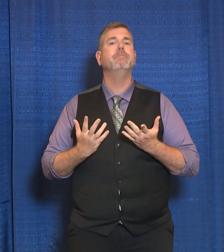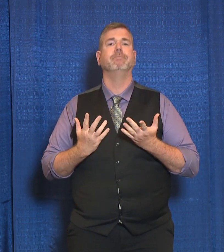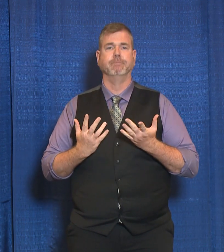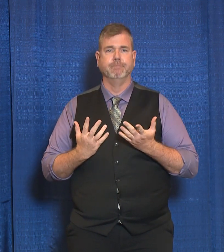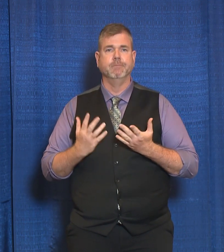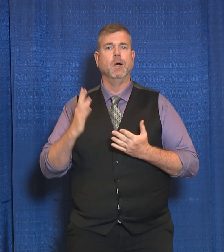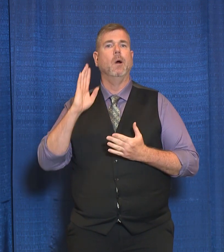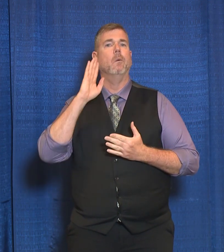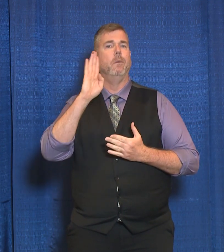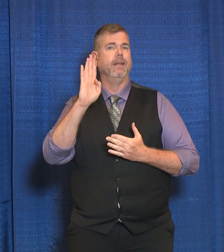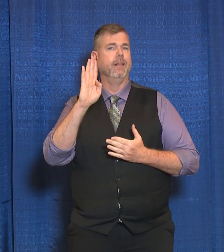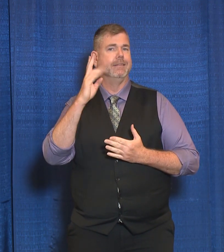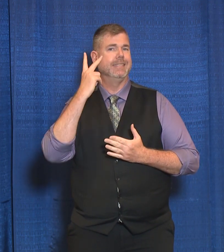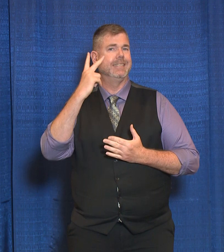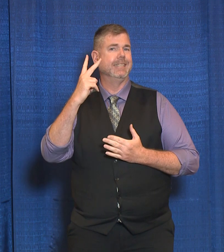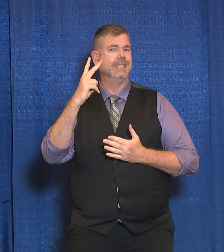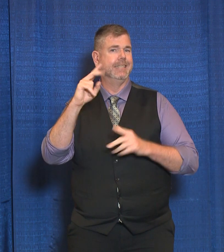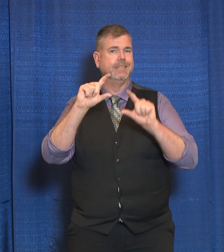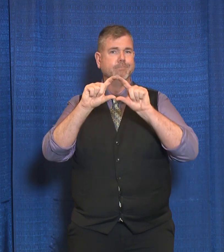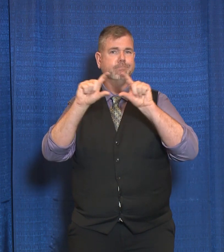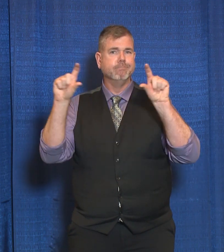streets or other landmarks.